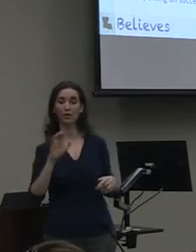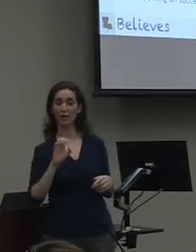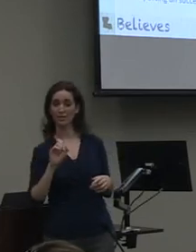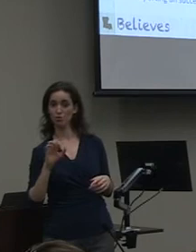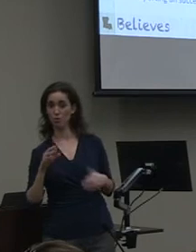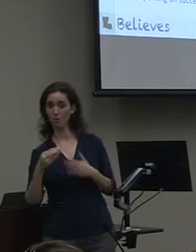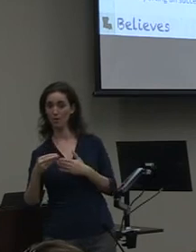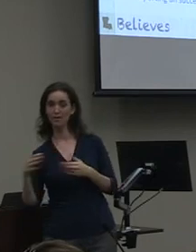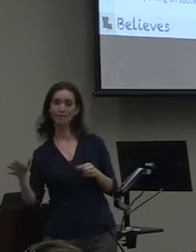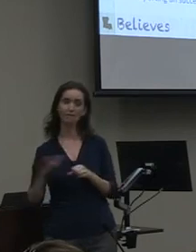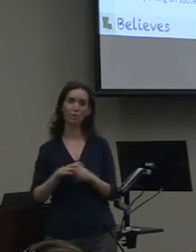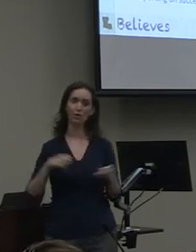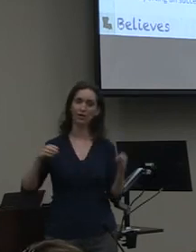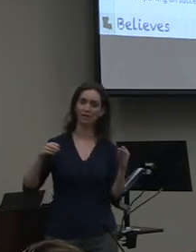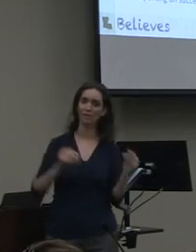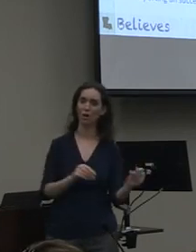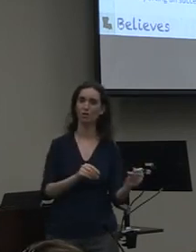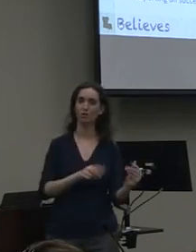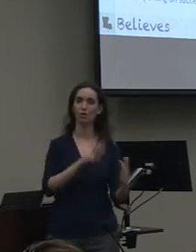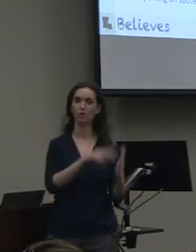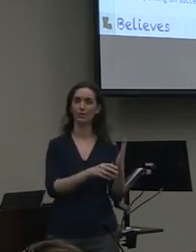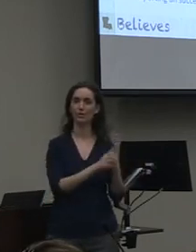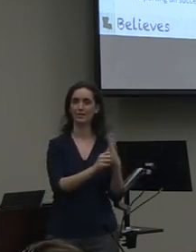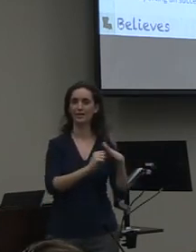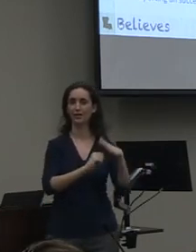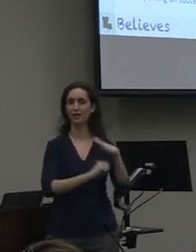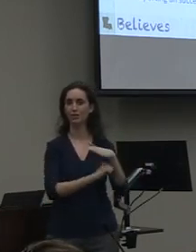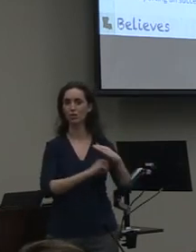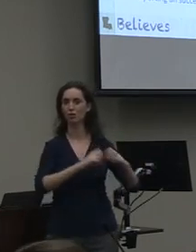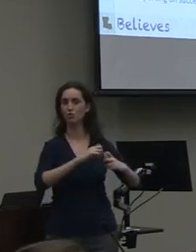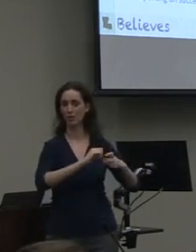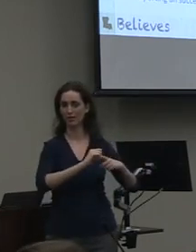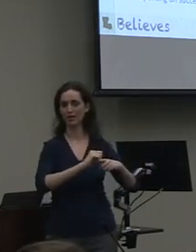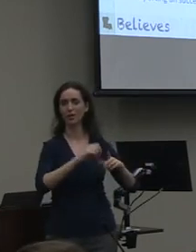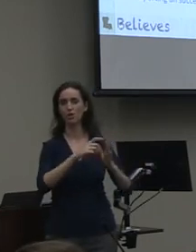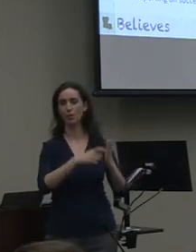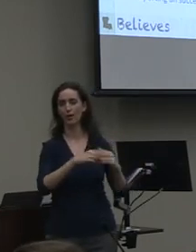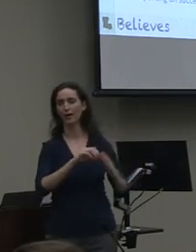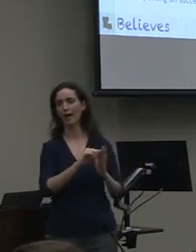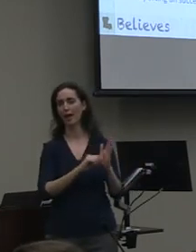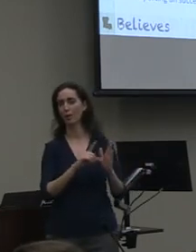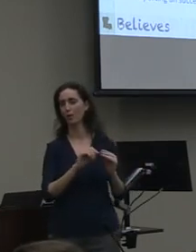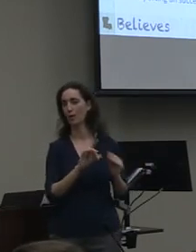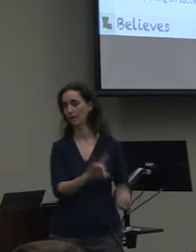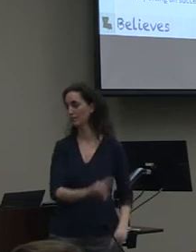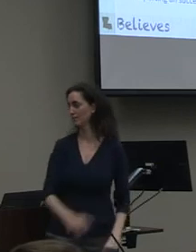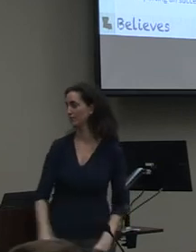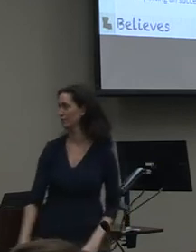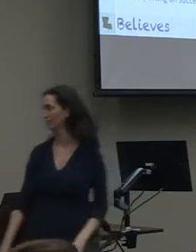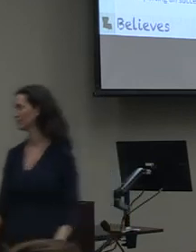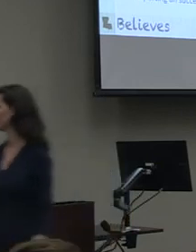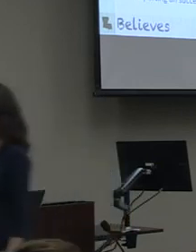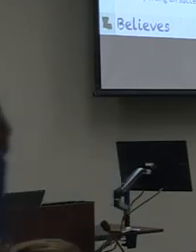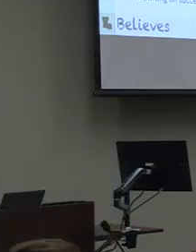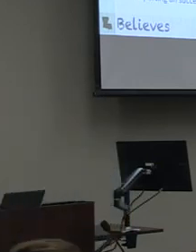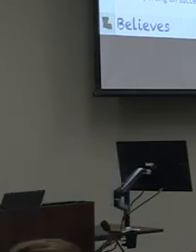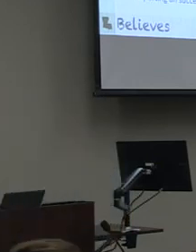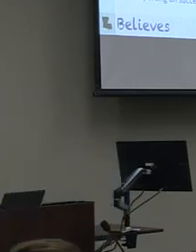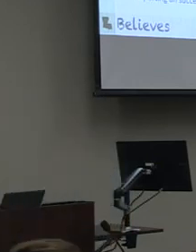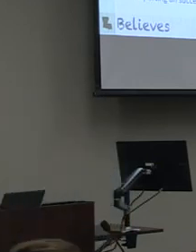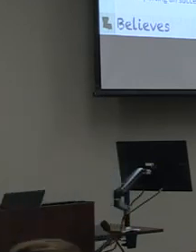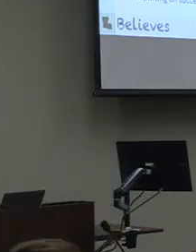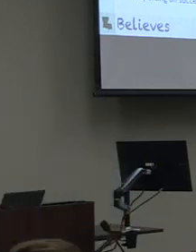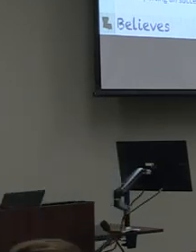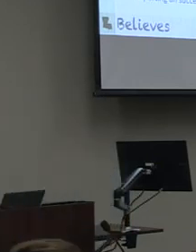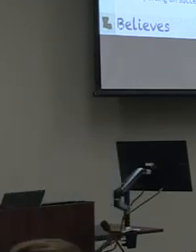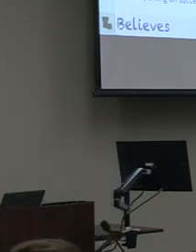ESSER funds the Literacy Foundation's training required in Act 108. So that's where we are at this point in